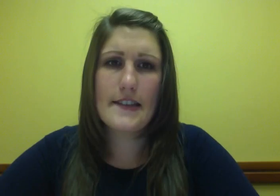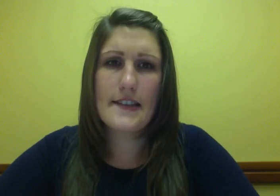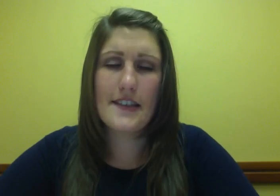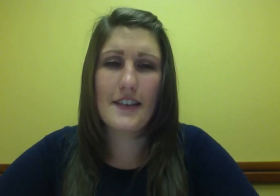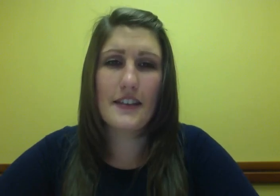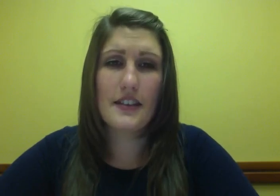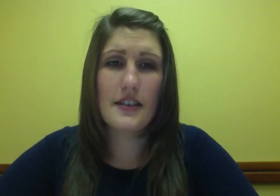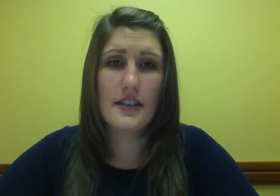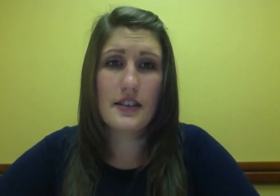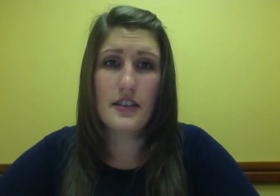She looks disgusted.